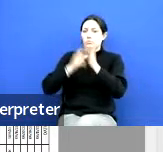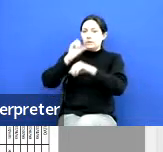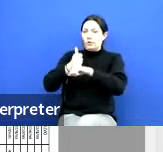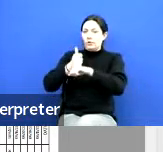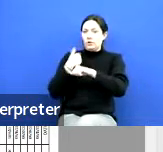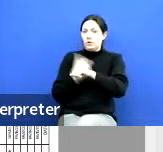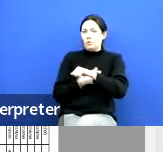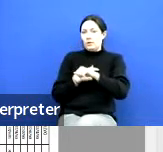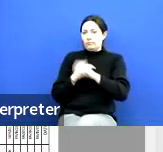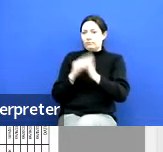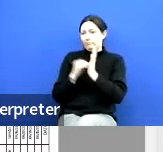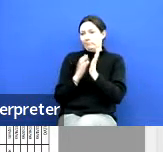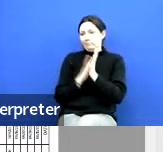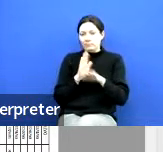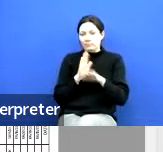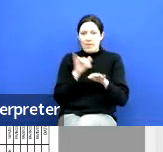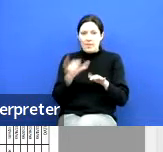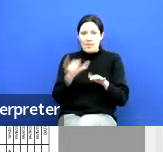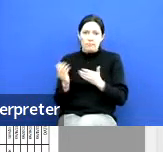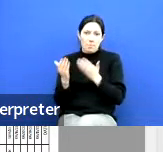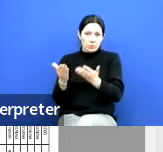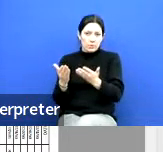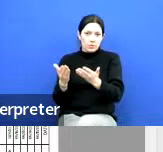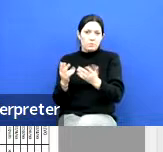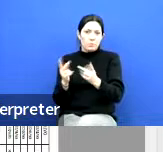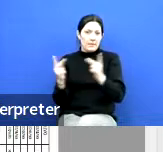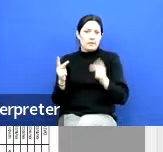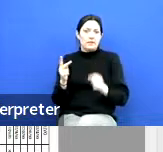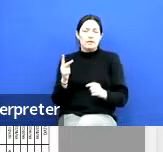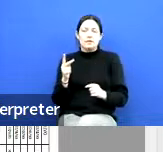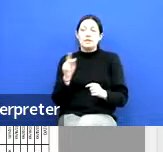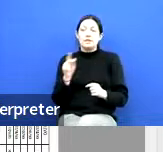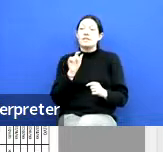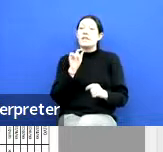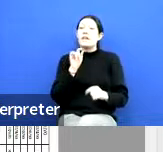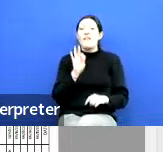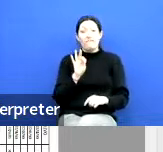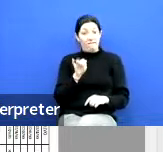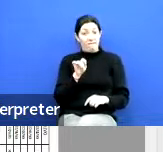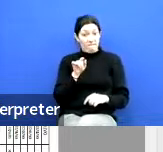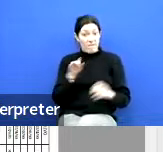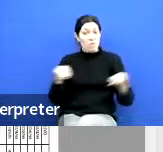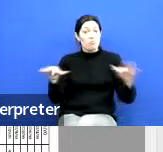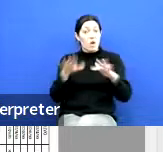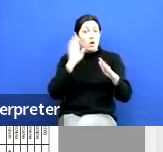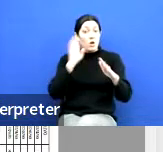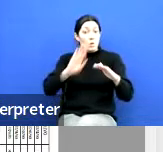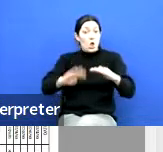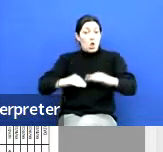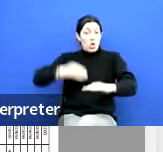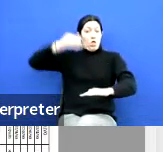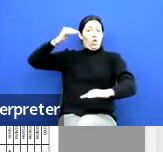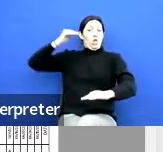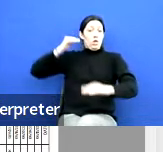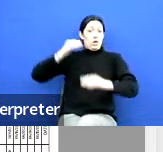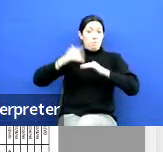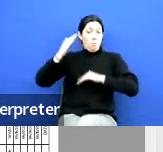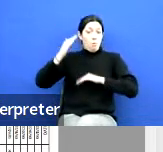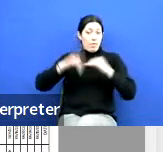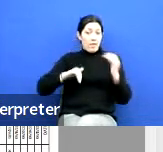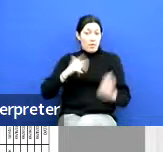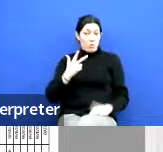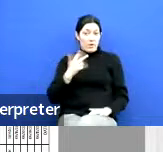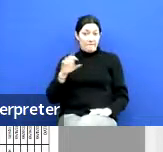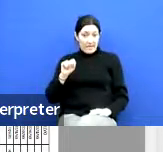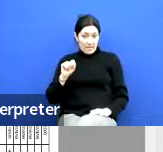this would be that if there's going to be a change greater than 3 feet from